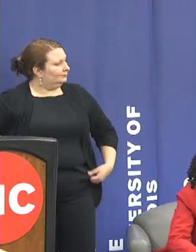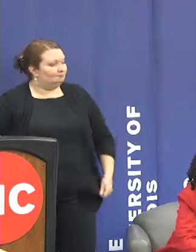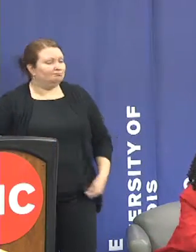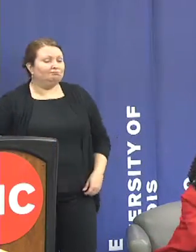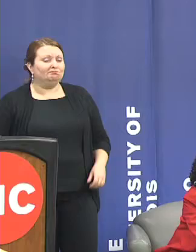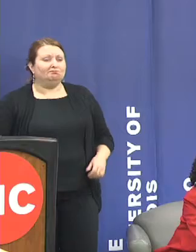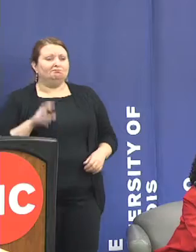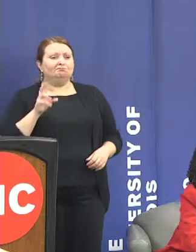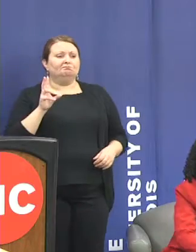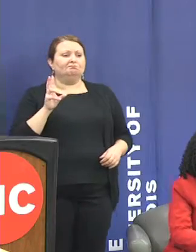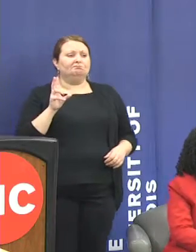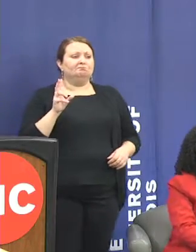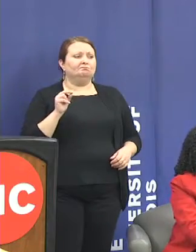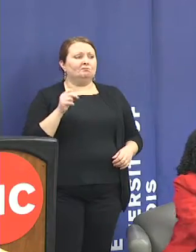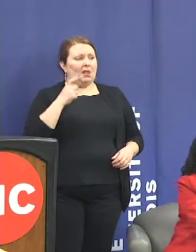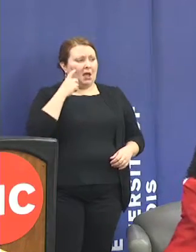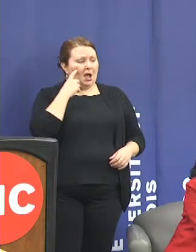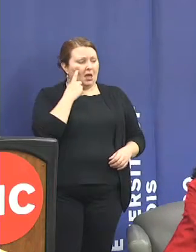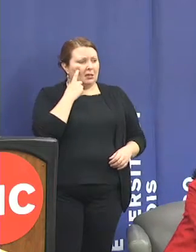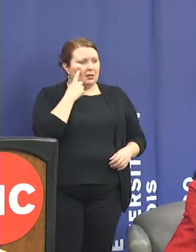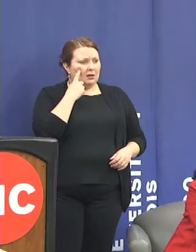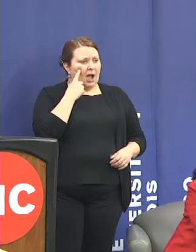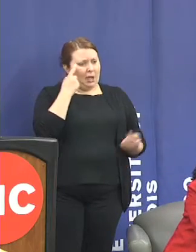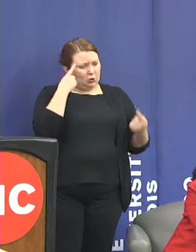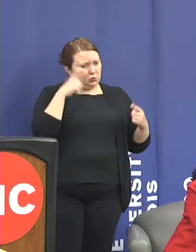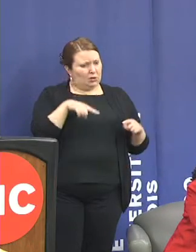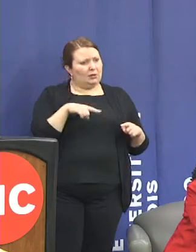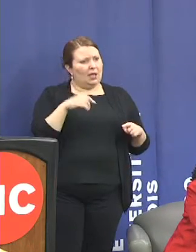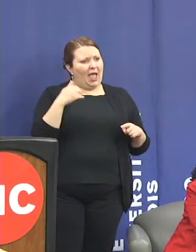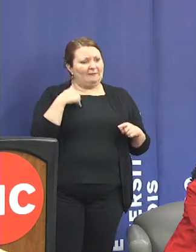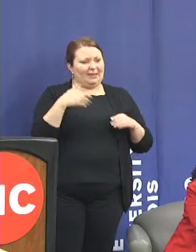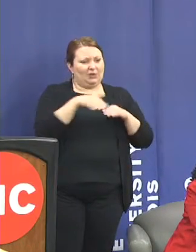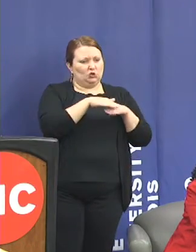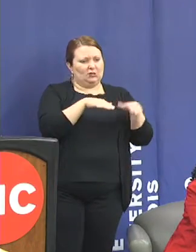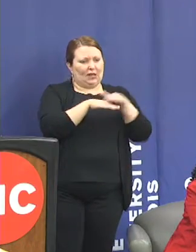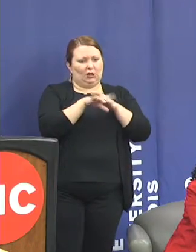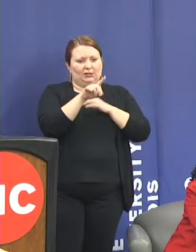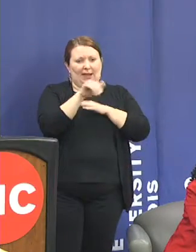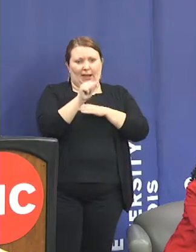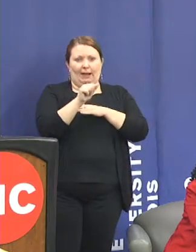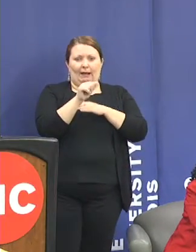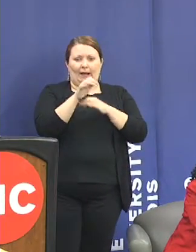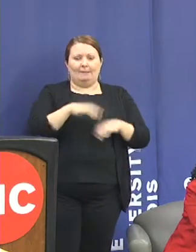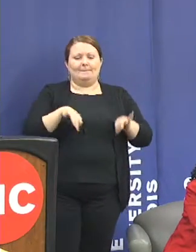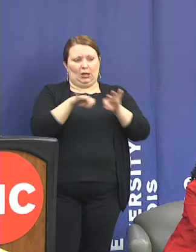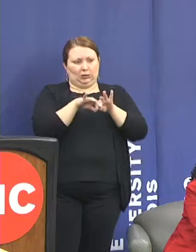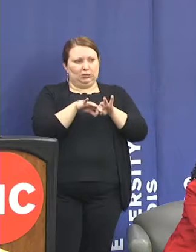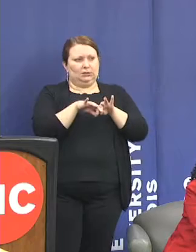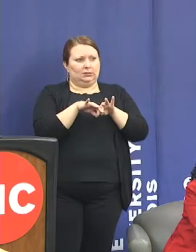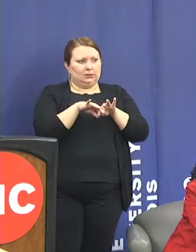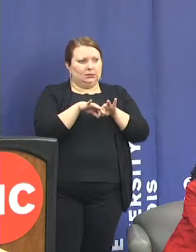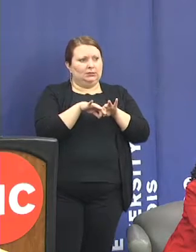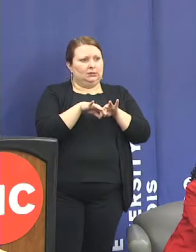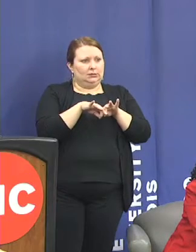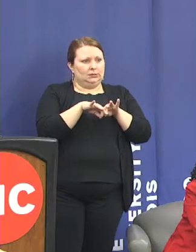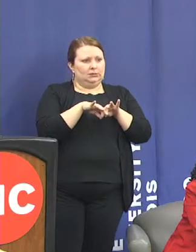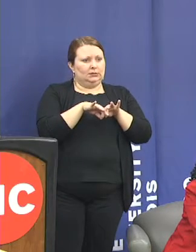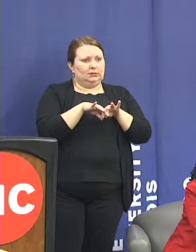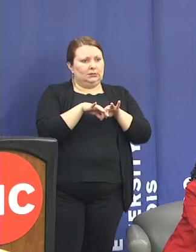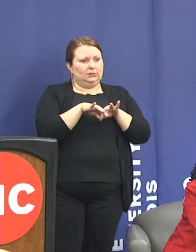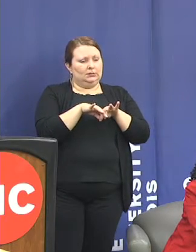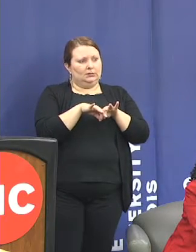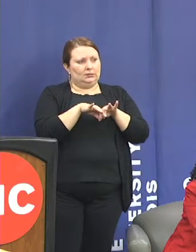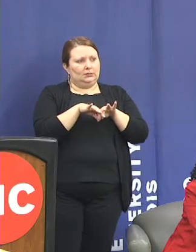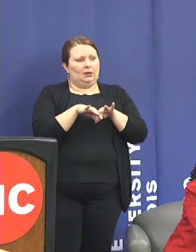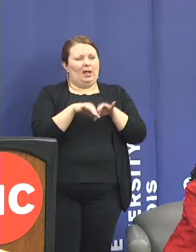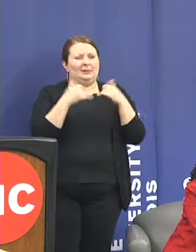No, I mean, I think, I mean, I agree with you that having intersectional data matters. I think that one of the, you